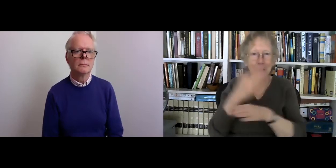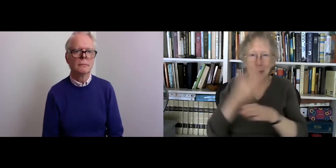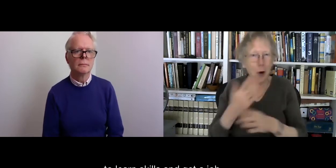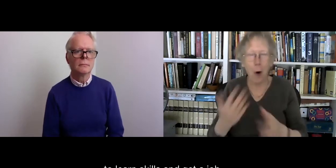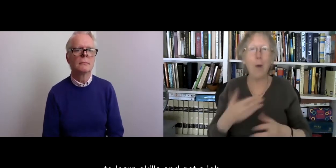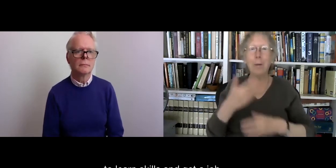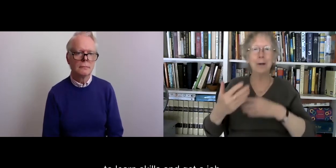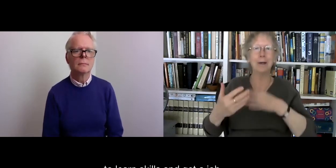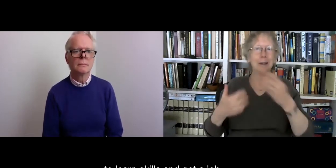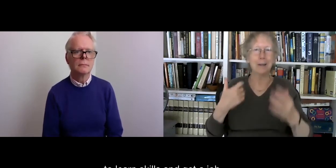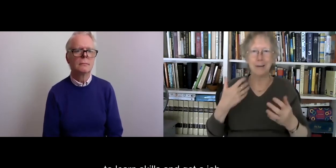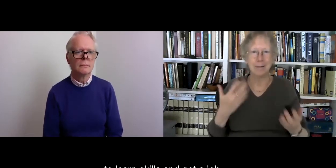to learn skills and get a job.